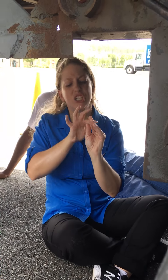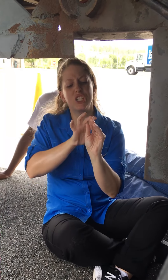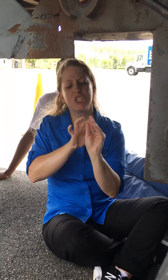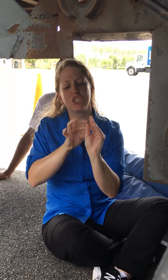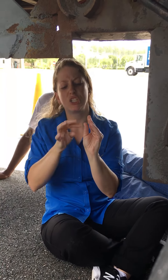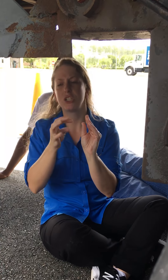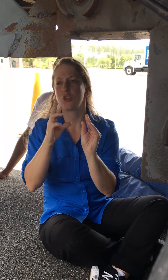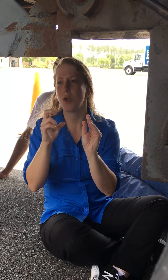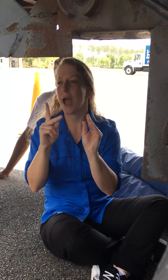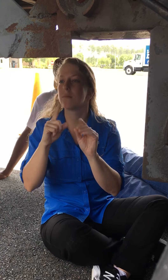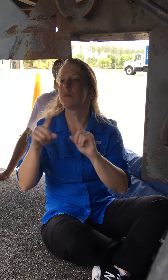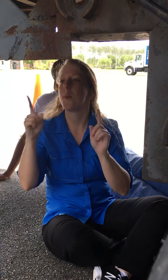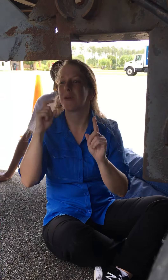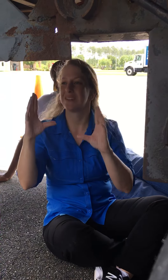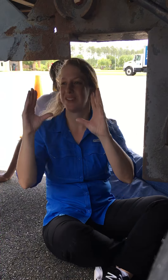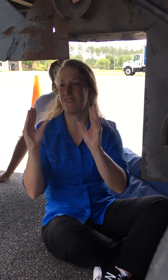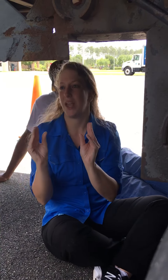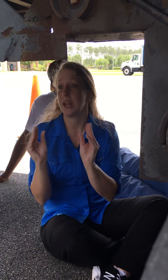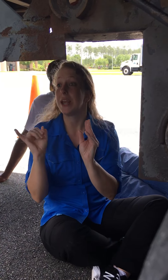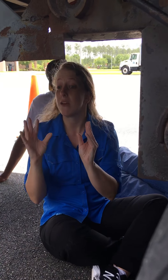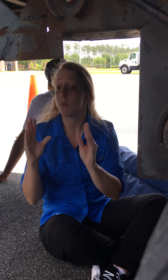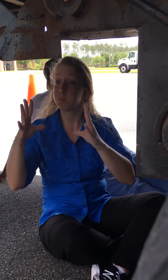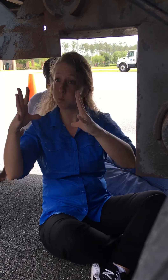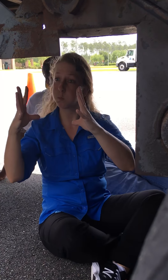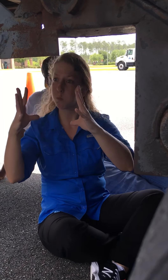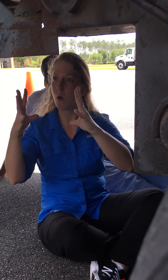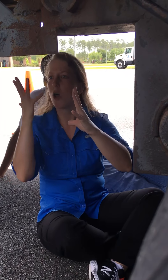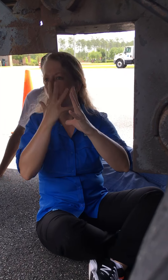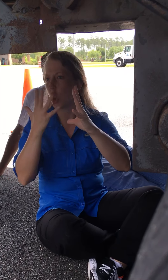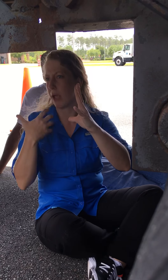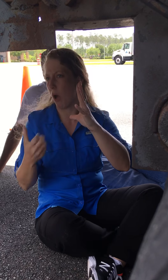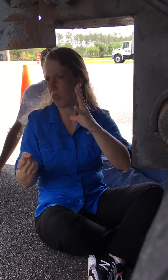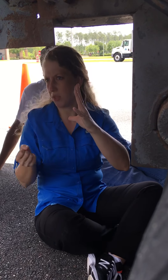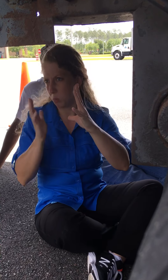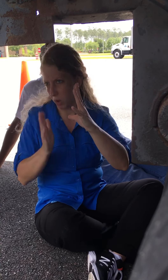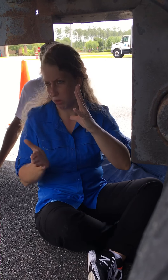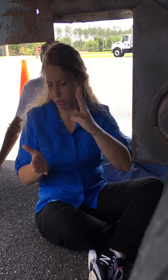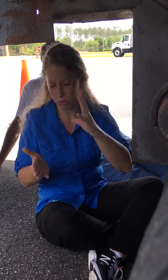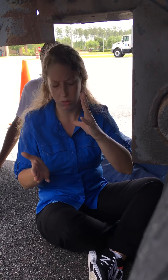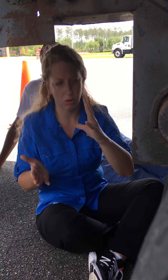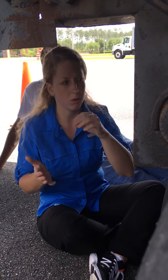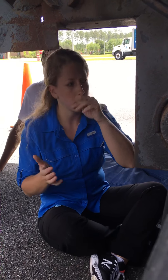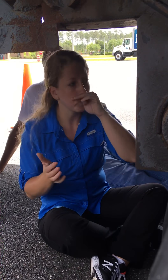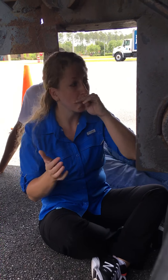metal thing that's above these brake chambers? It's the air. That's the air tank reservoir.